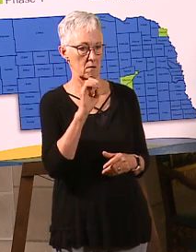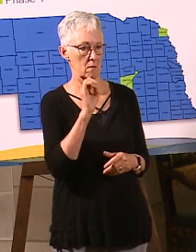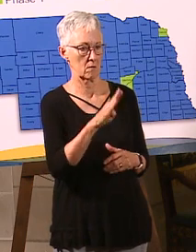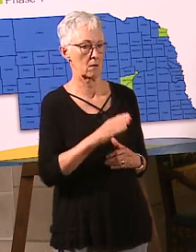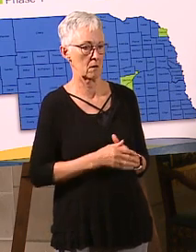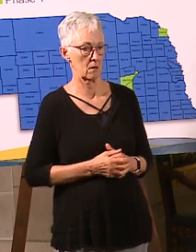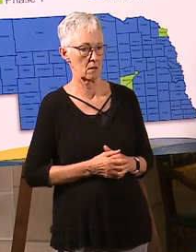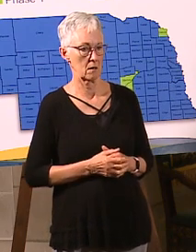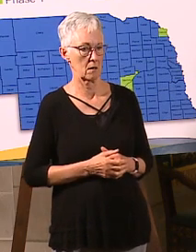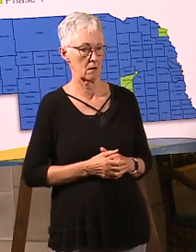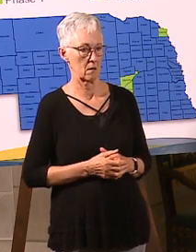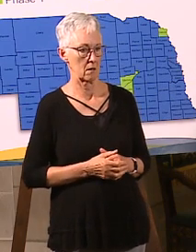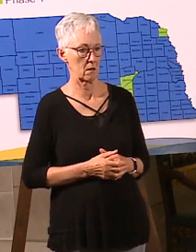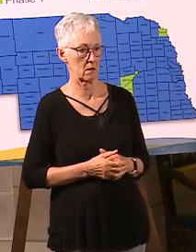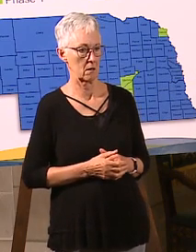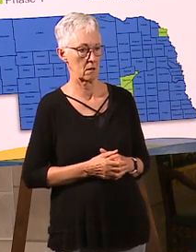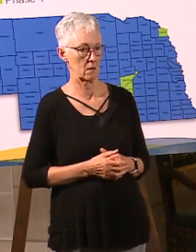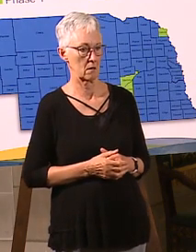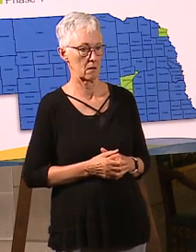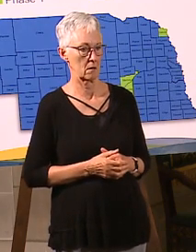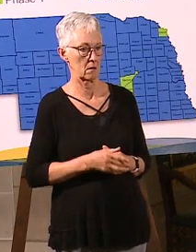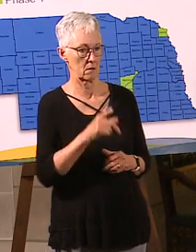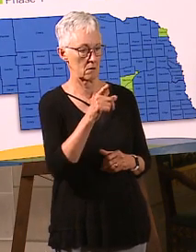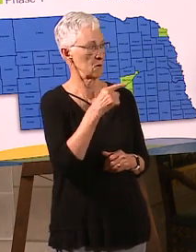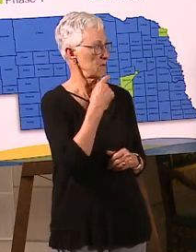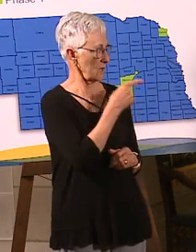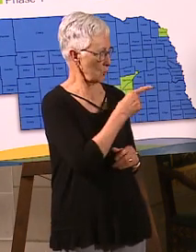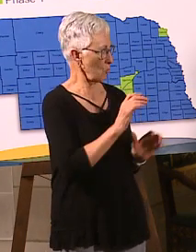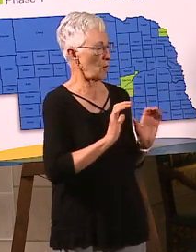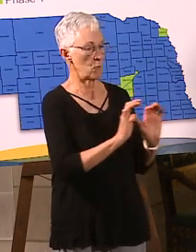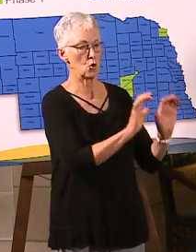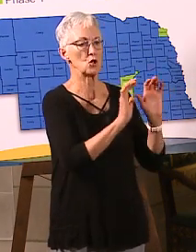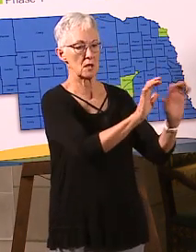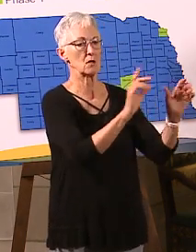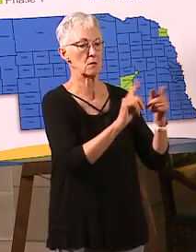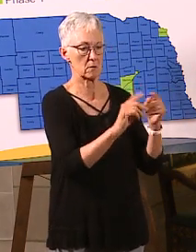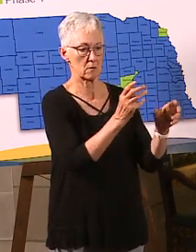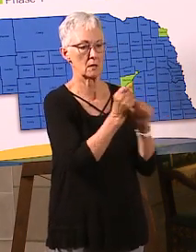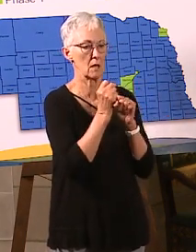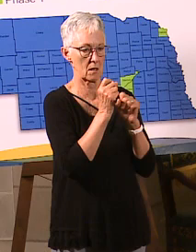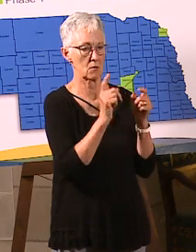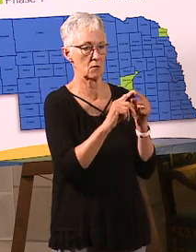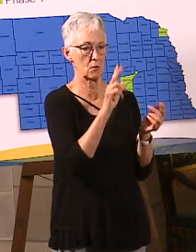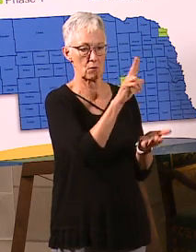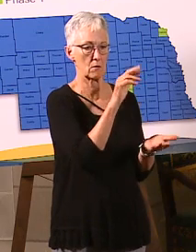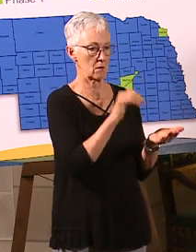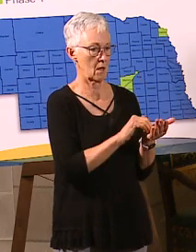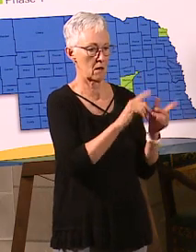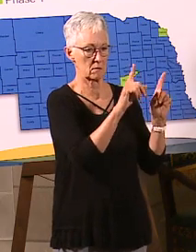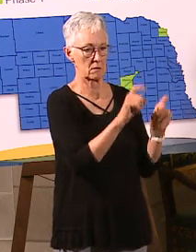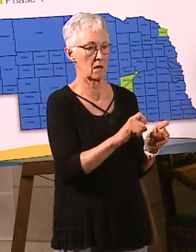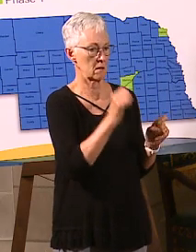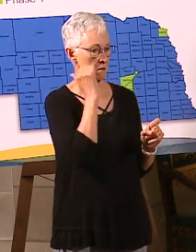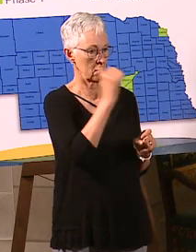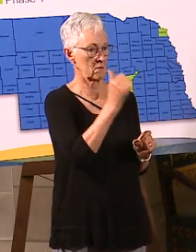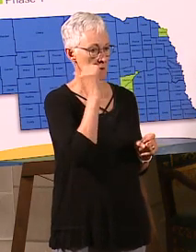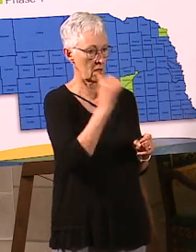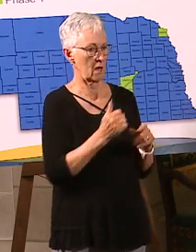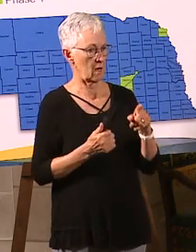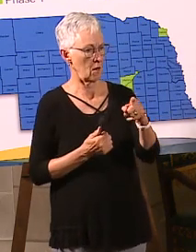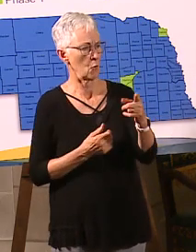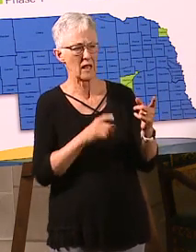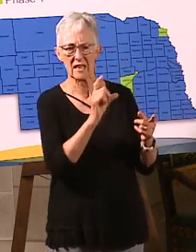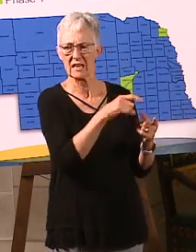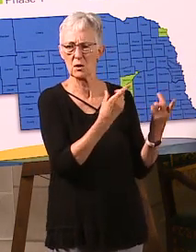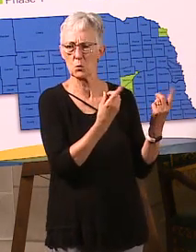here in Nebraska. I know you say you're pushing your team to get to 3,000. And we are pushing those folks to get to 3,000 tests a day, absolutely. What do you do to get to Well, to